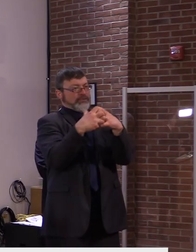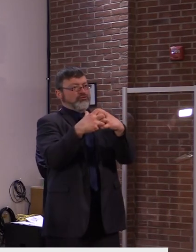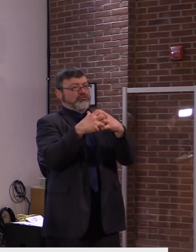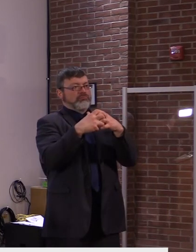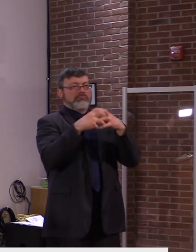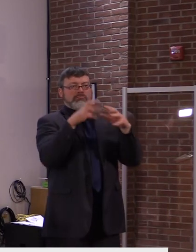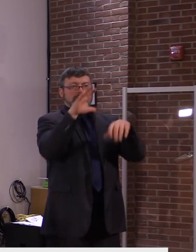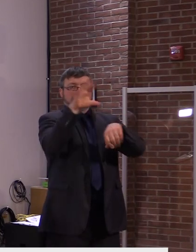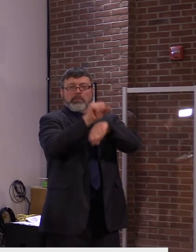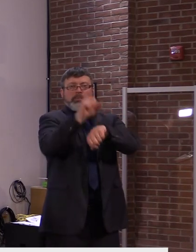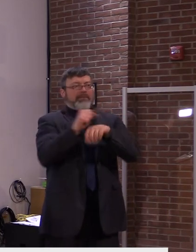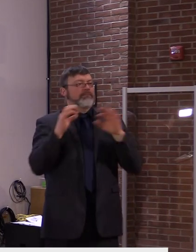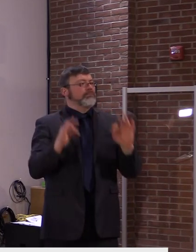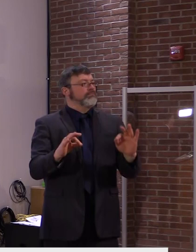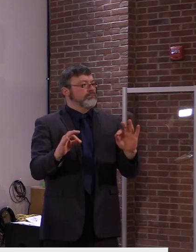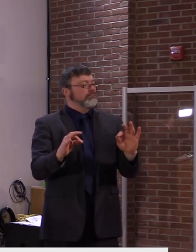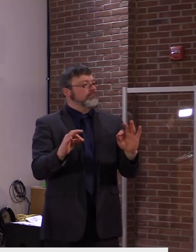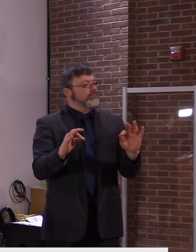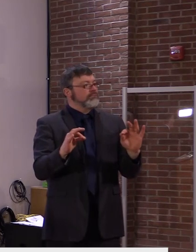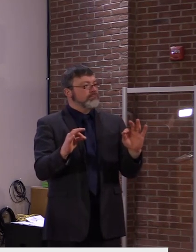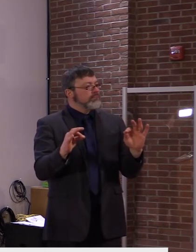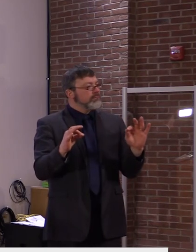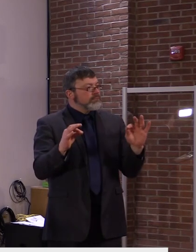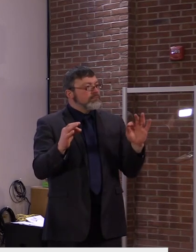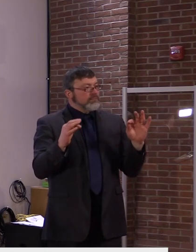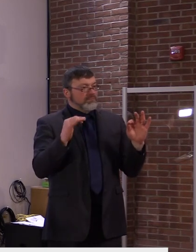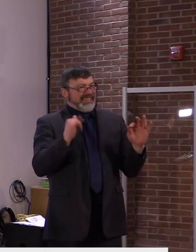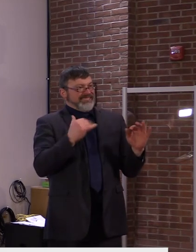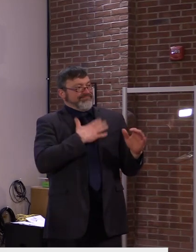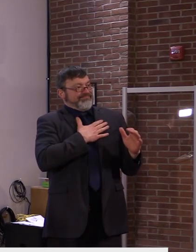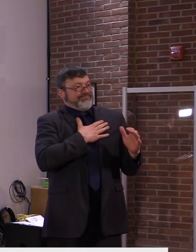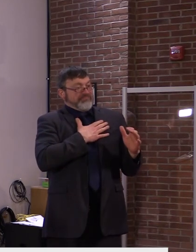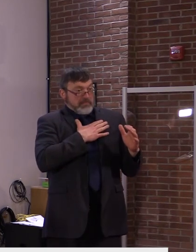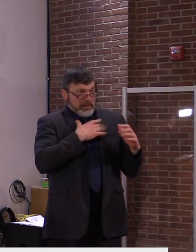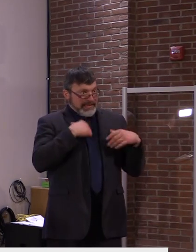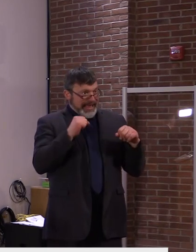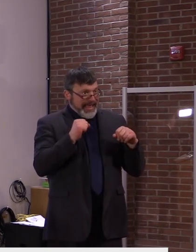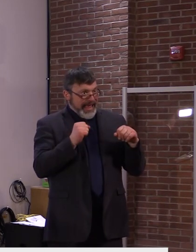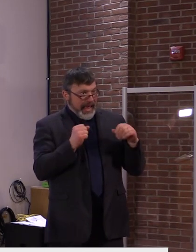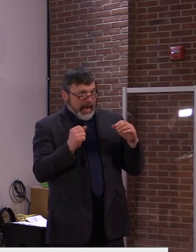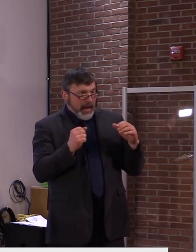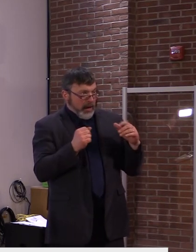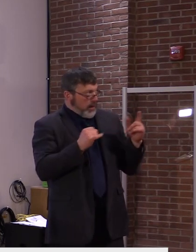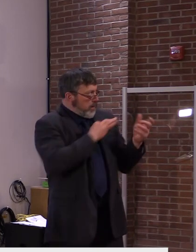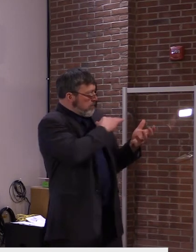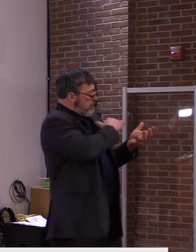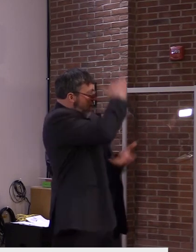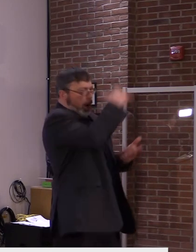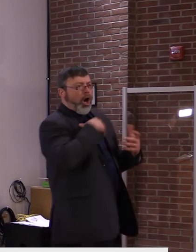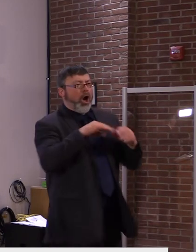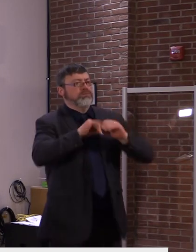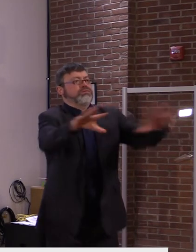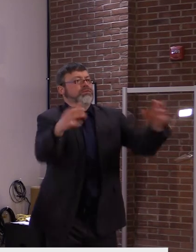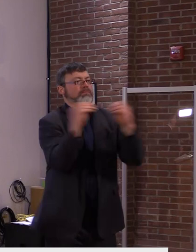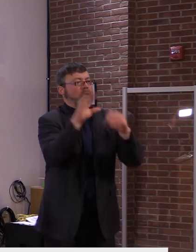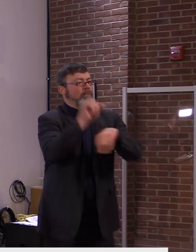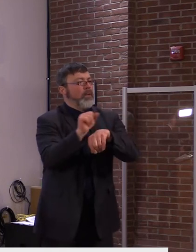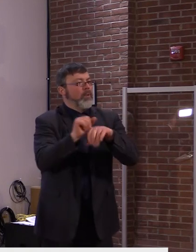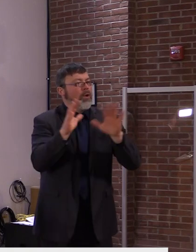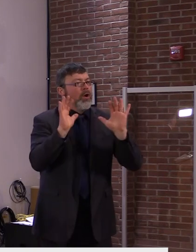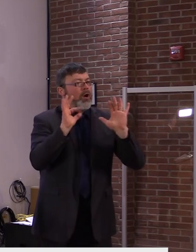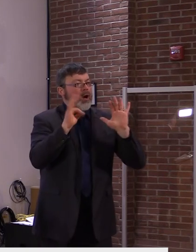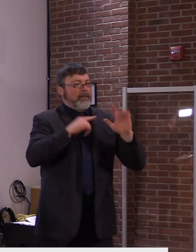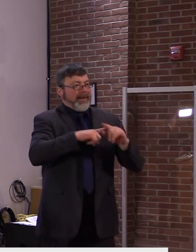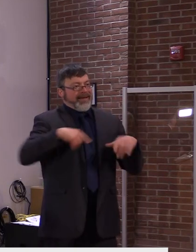us the option of speeding that up, right? So if we get through the next banding, this 70 and over banding, which